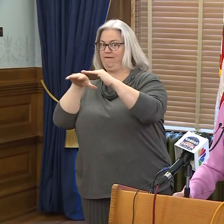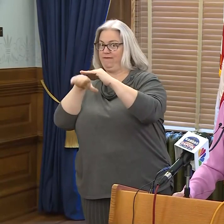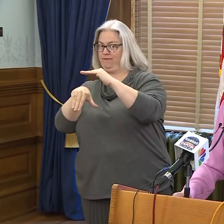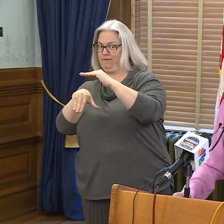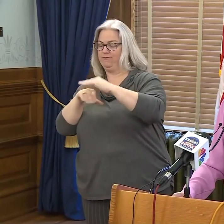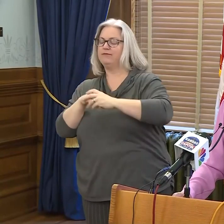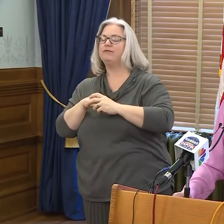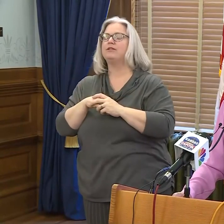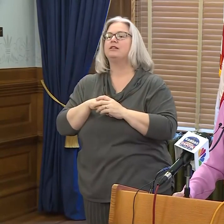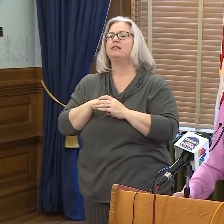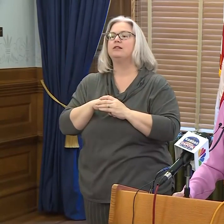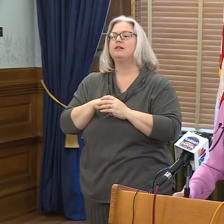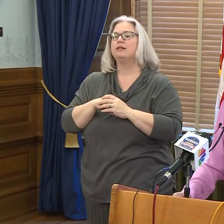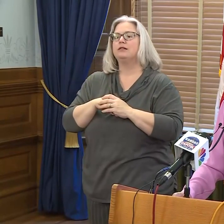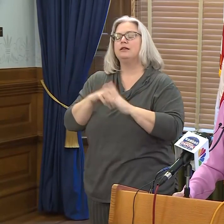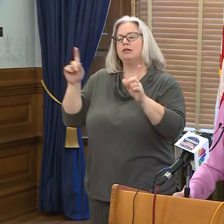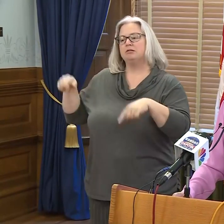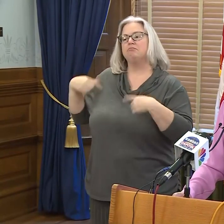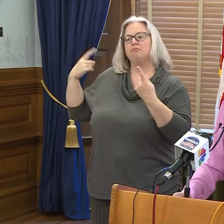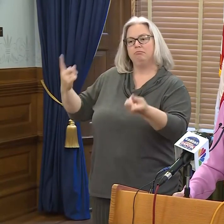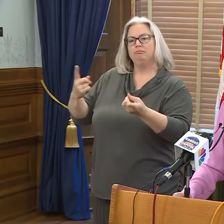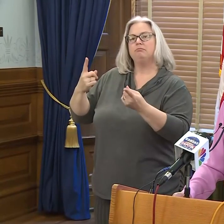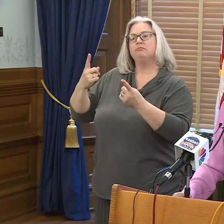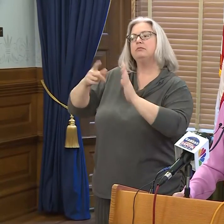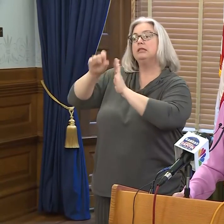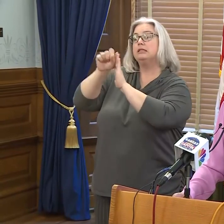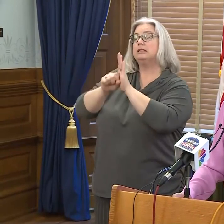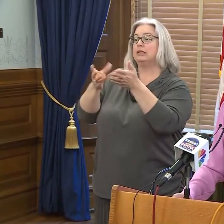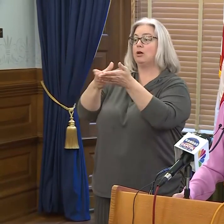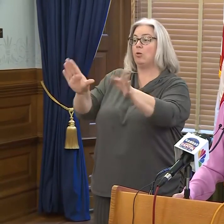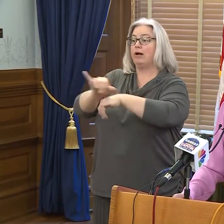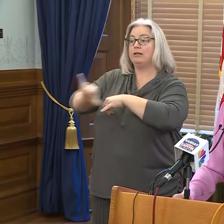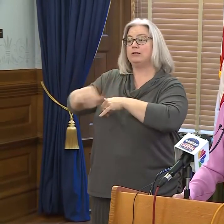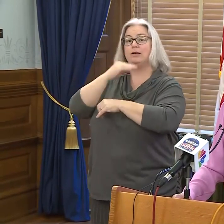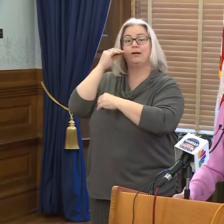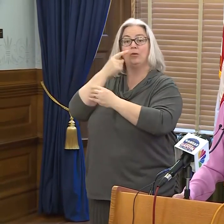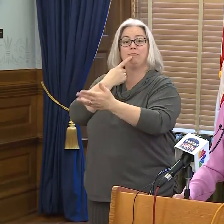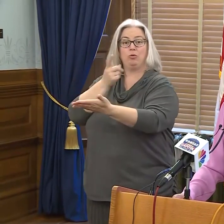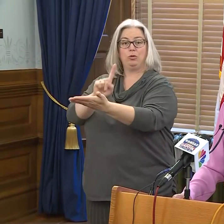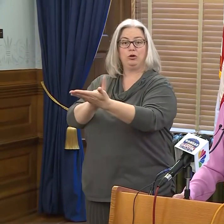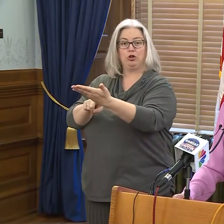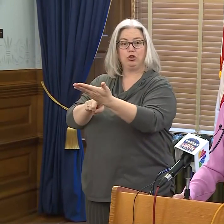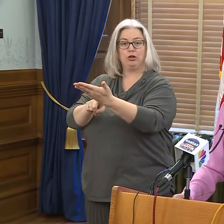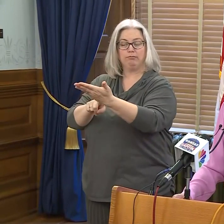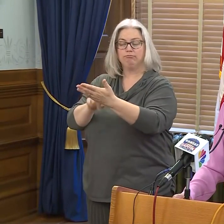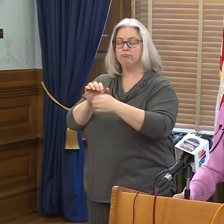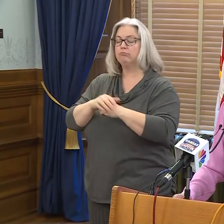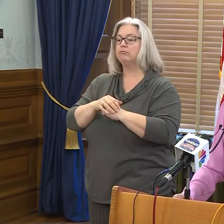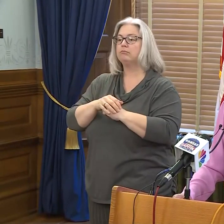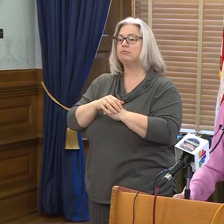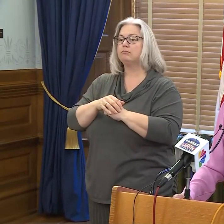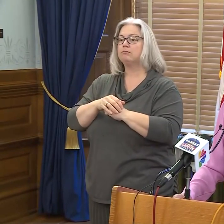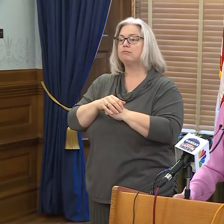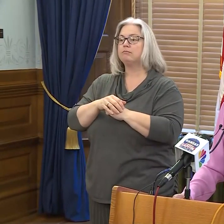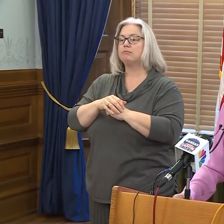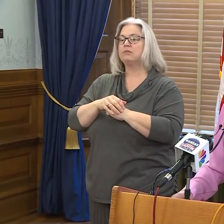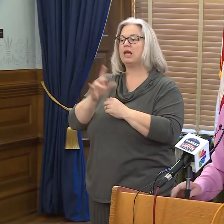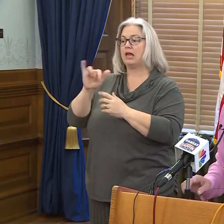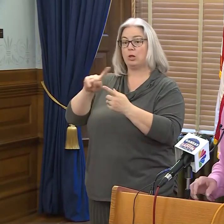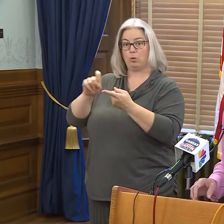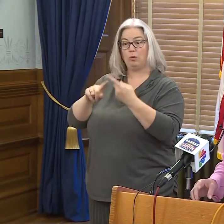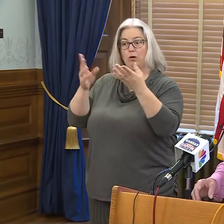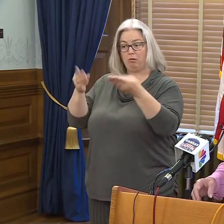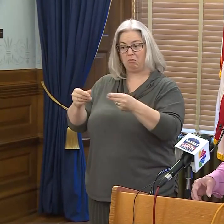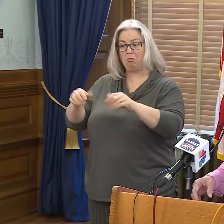As has been the case since the statewide stay-at-home order, was lifted, local